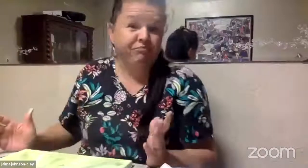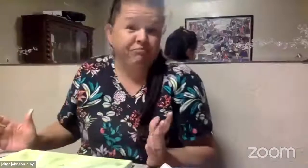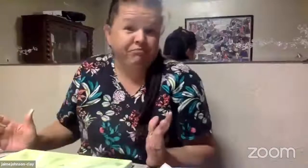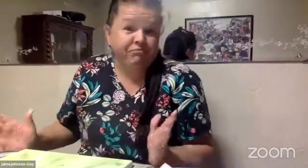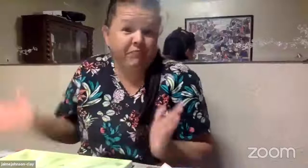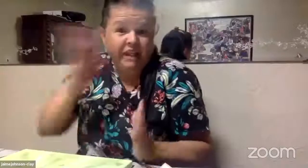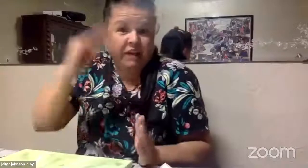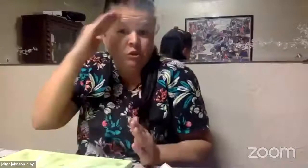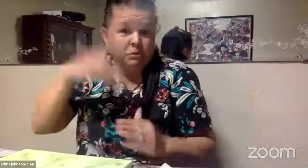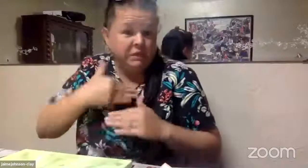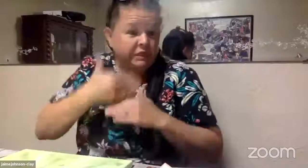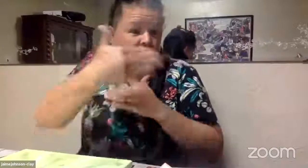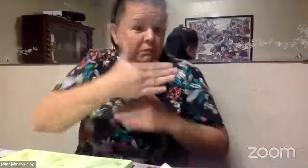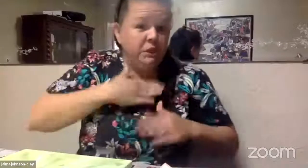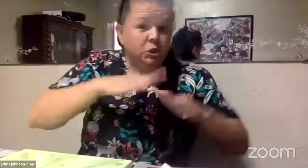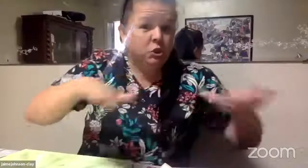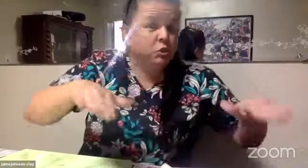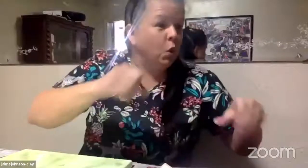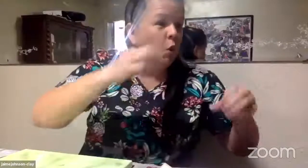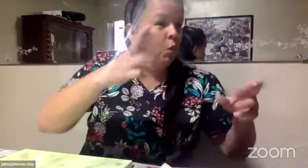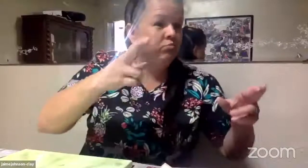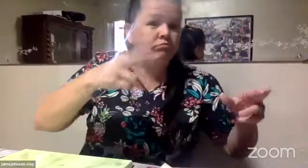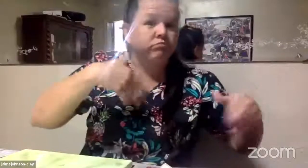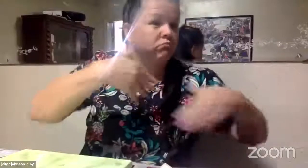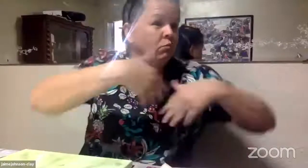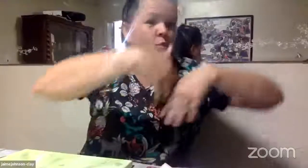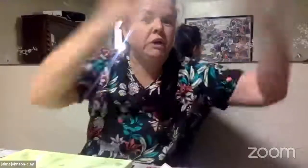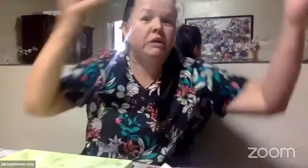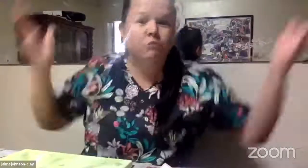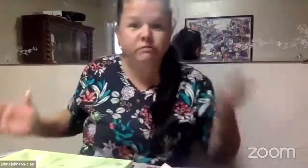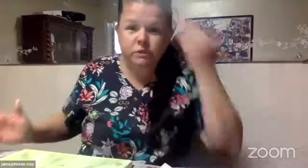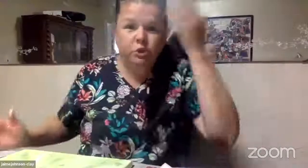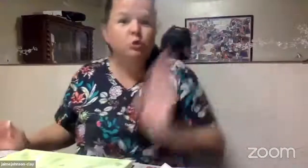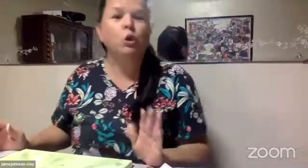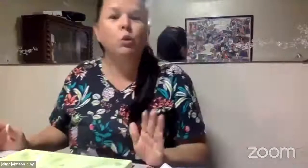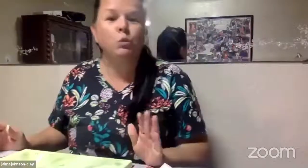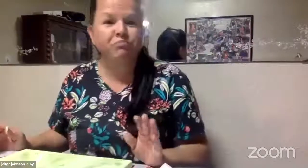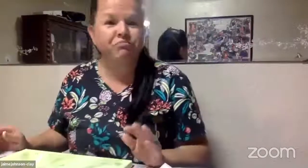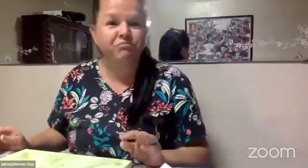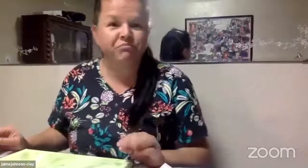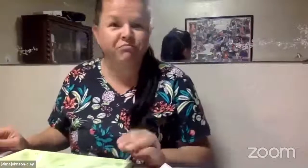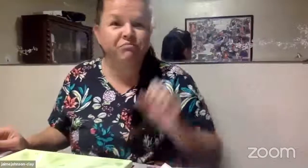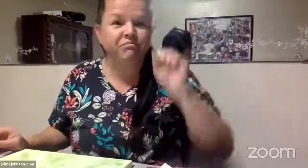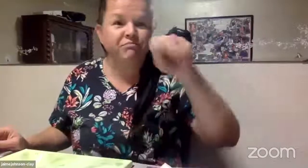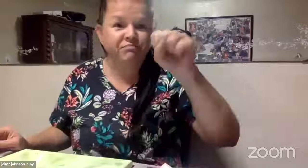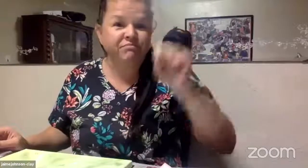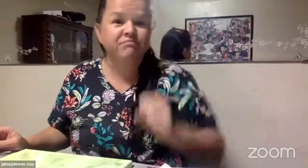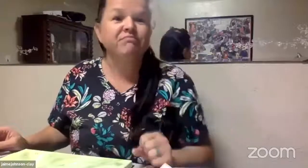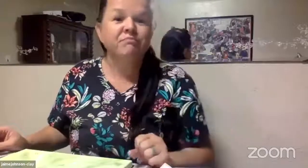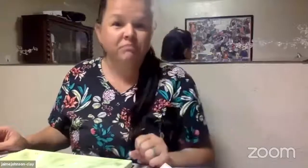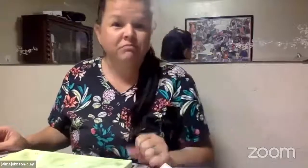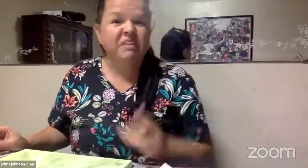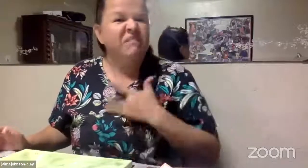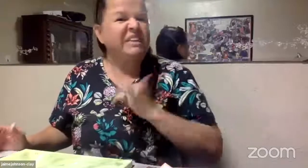family. And, I don't know if it's something I'm going to pass on to my children or not. You just don't know what the future holds.